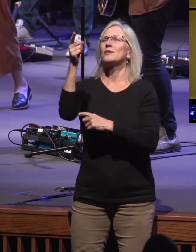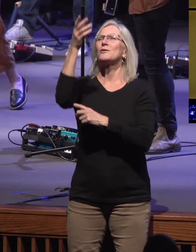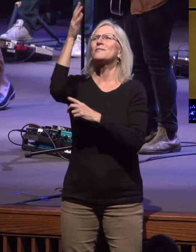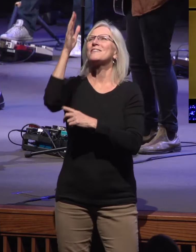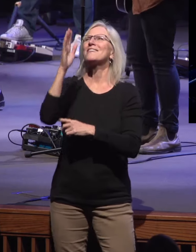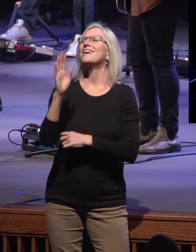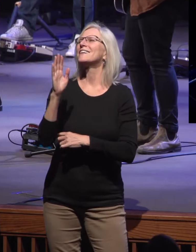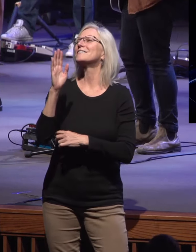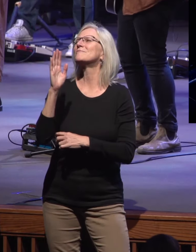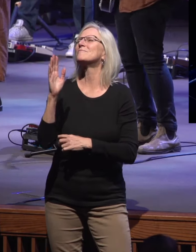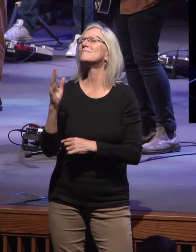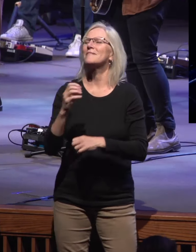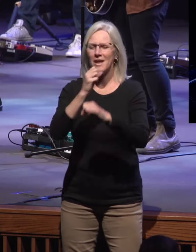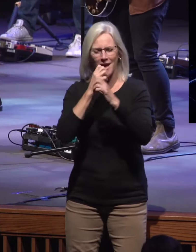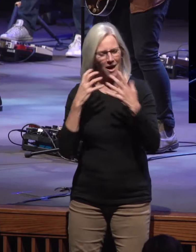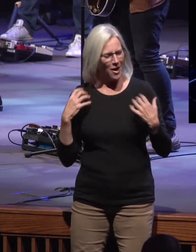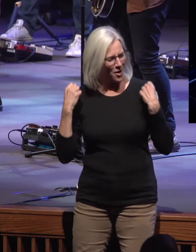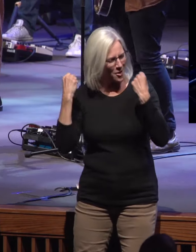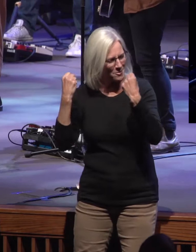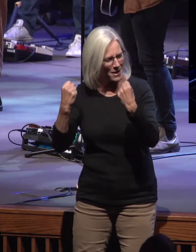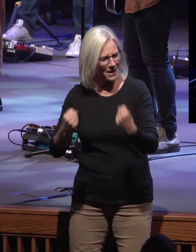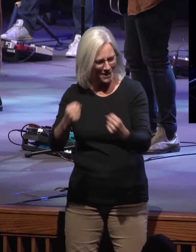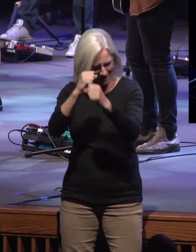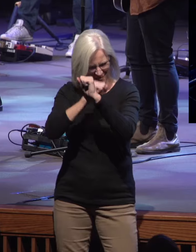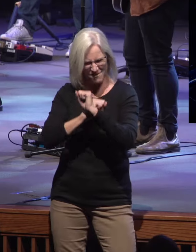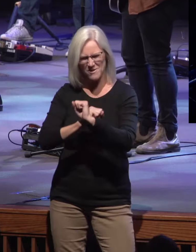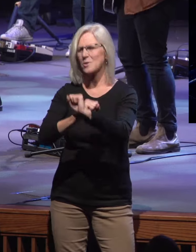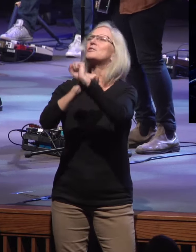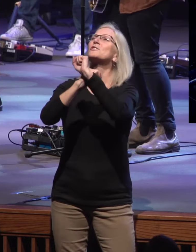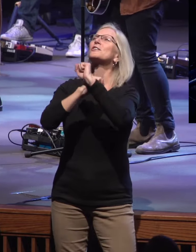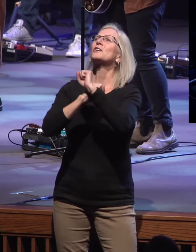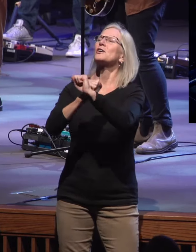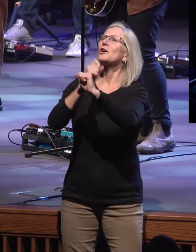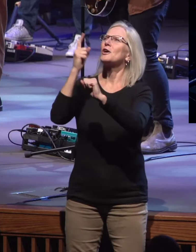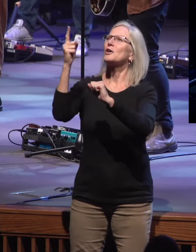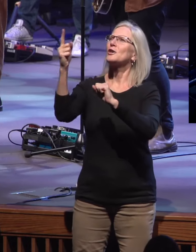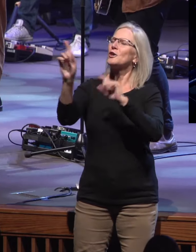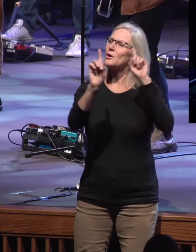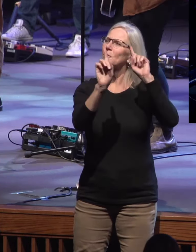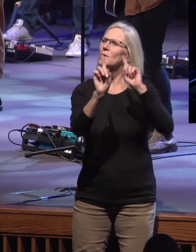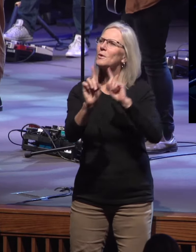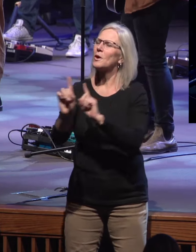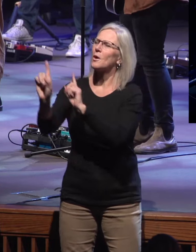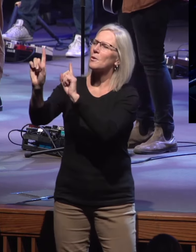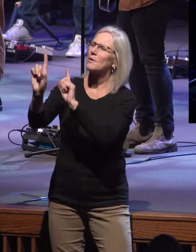Oh,